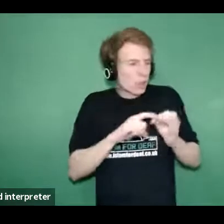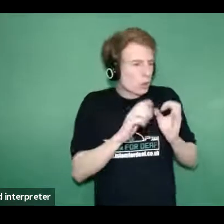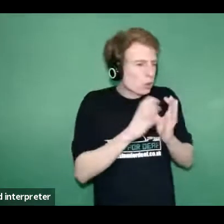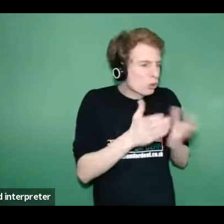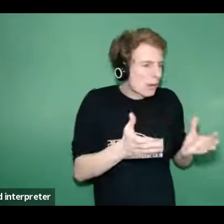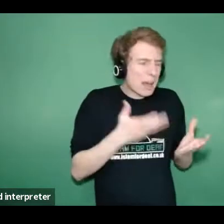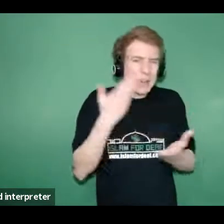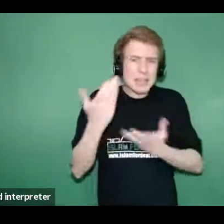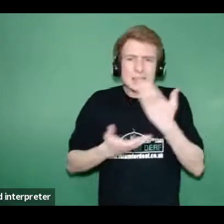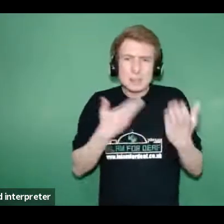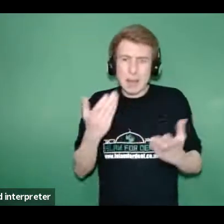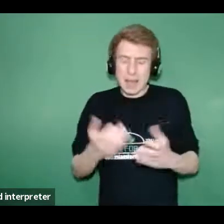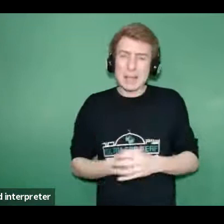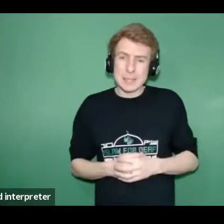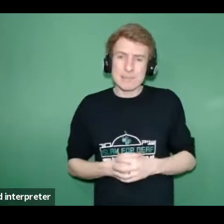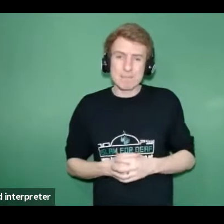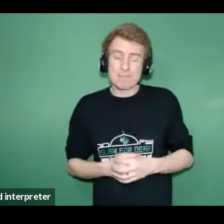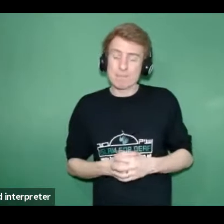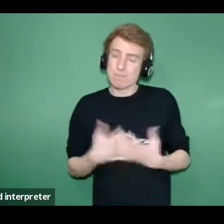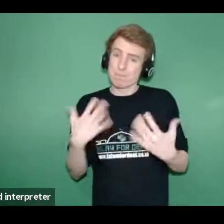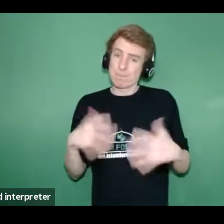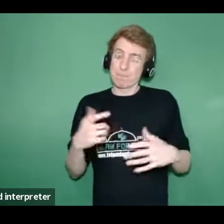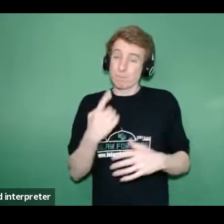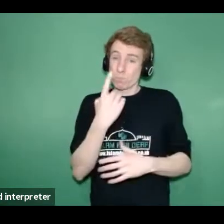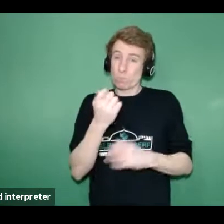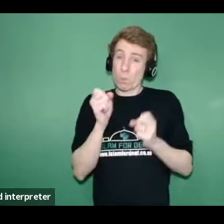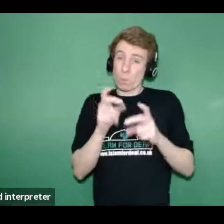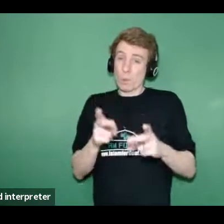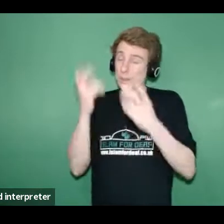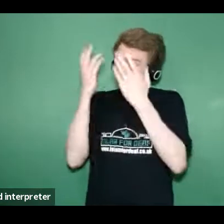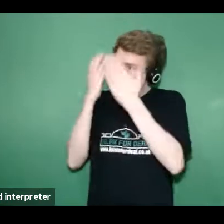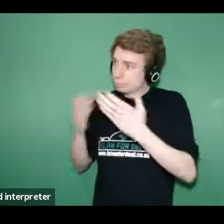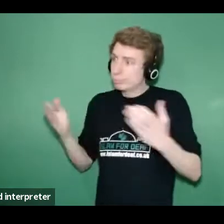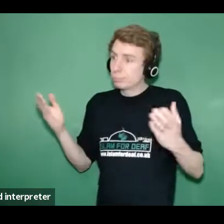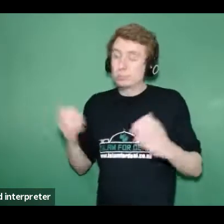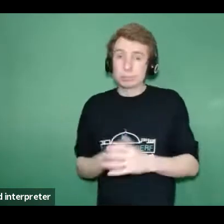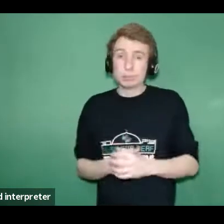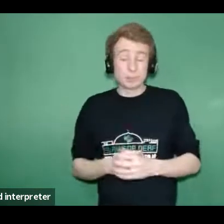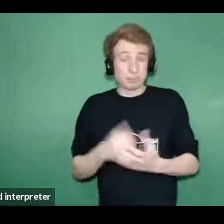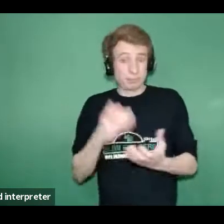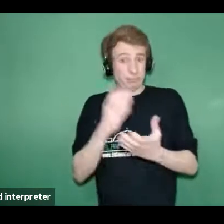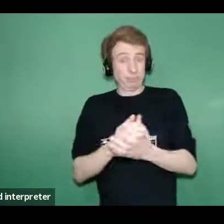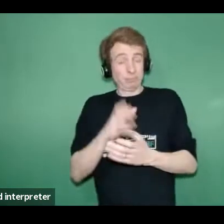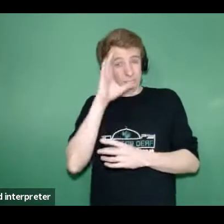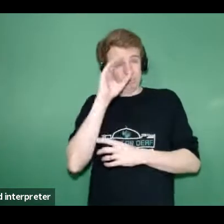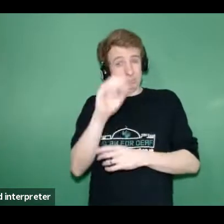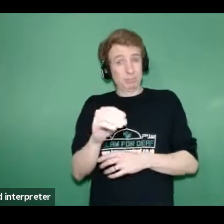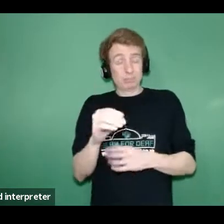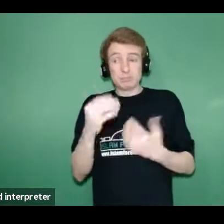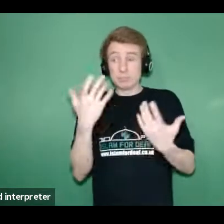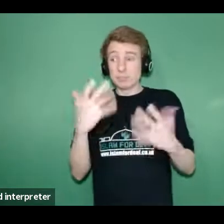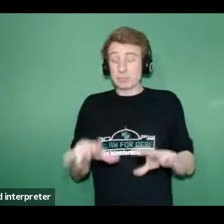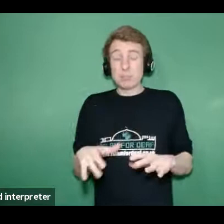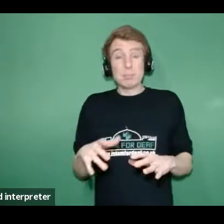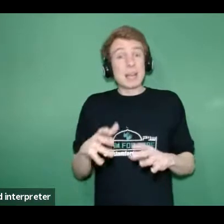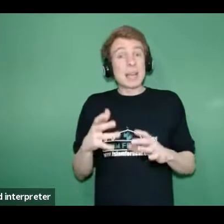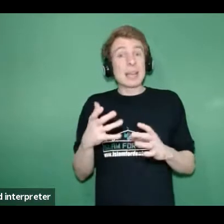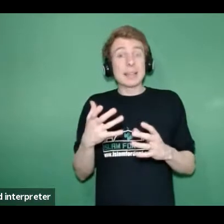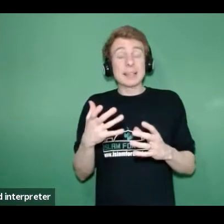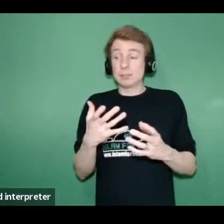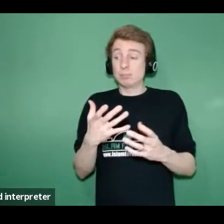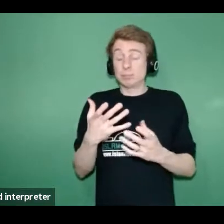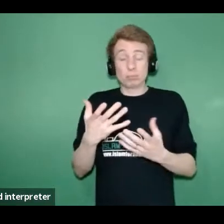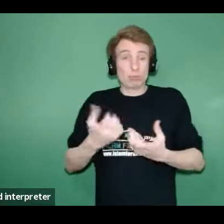we give you the glad tidings that we have received a number of affirmative or confirmations